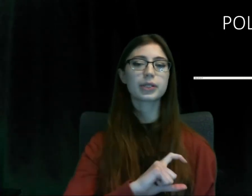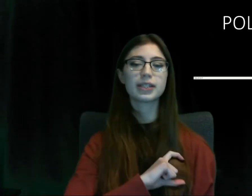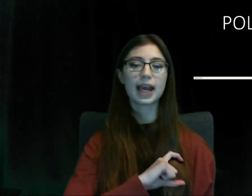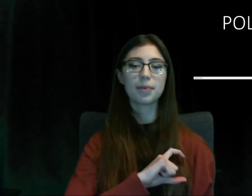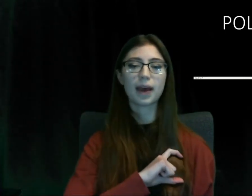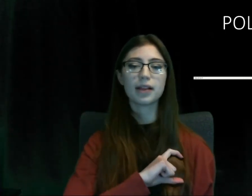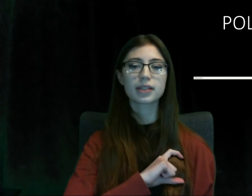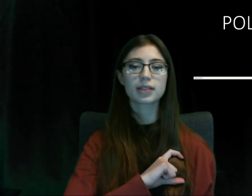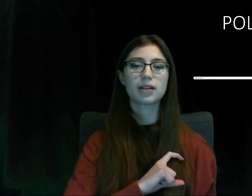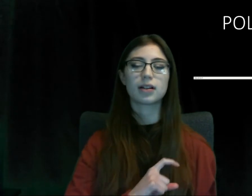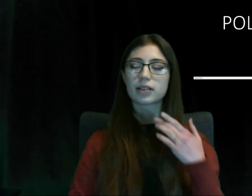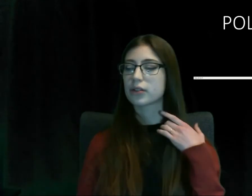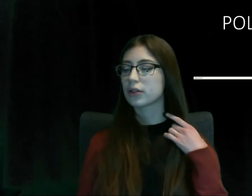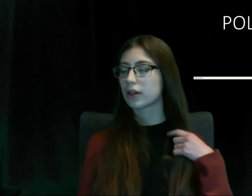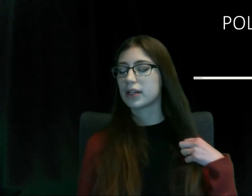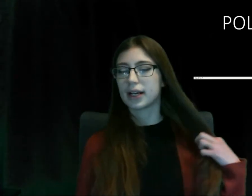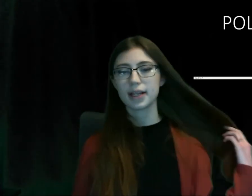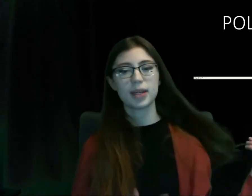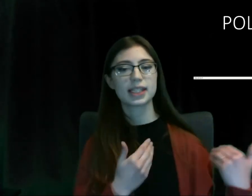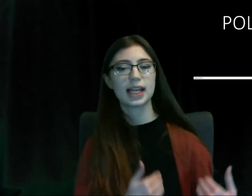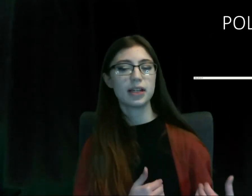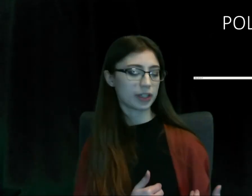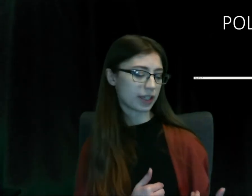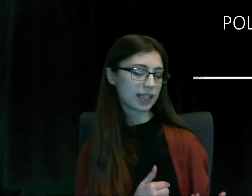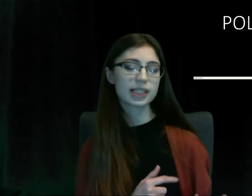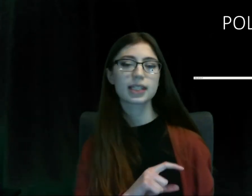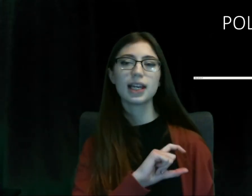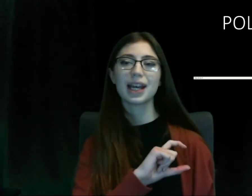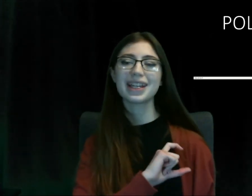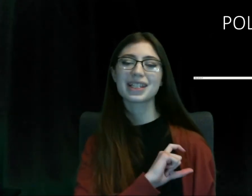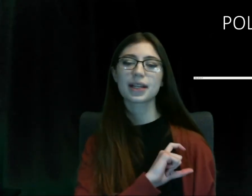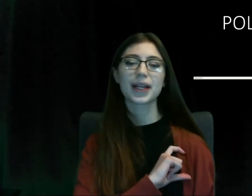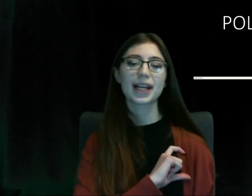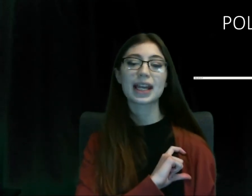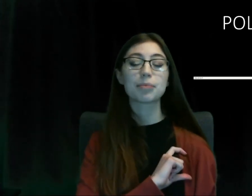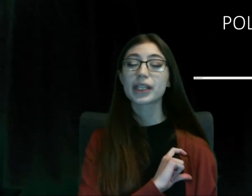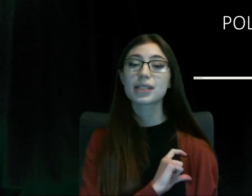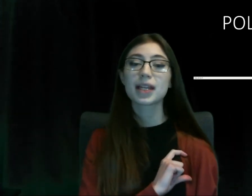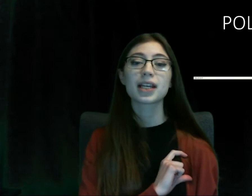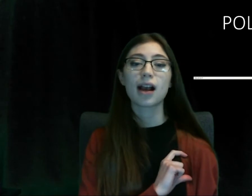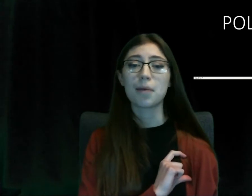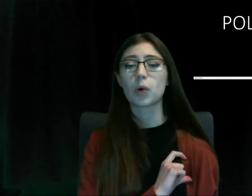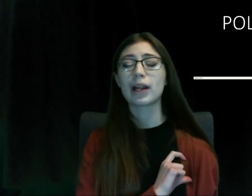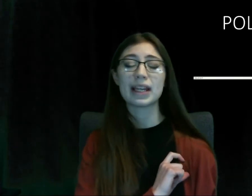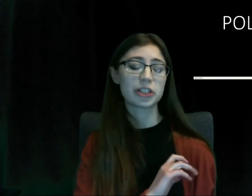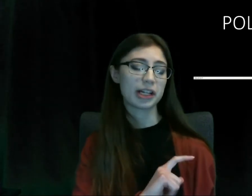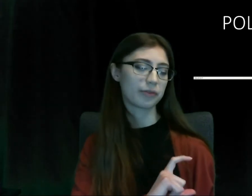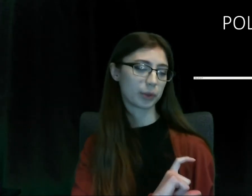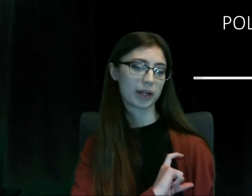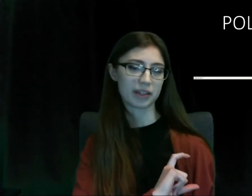tap that onto your non-dominant side of your chest. And it's like where a policeman, cop, or a sheriff would wear their